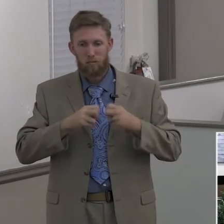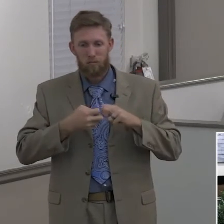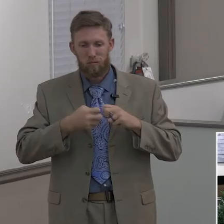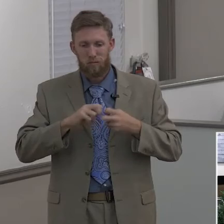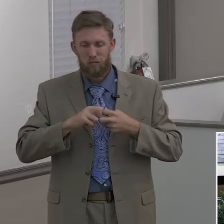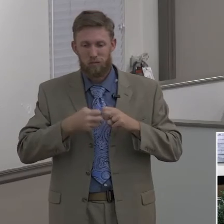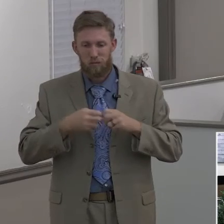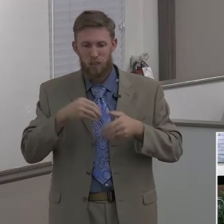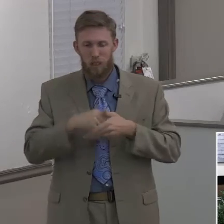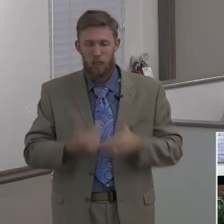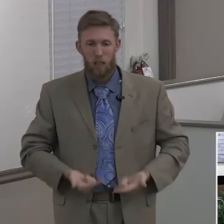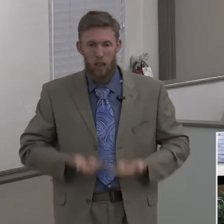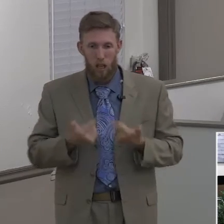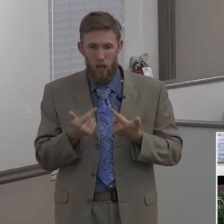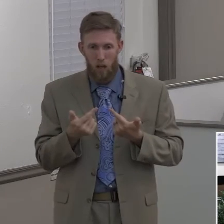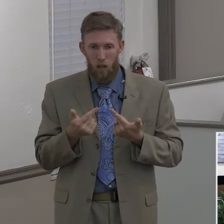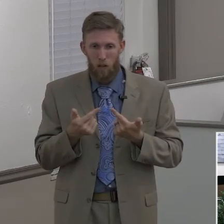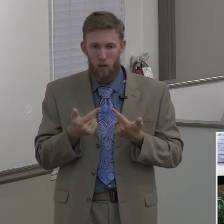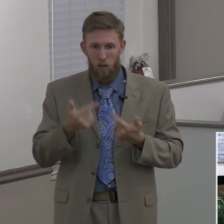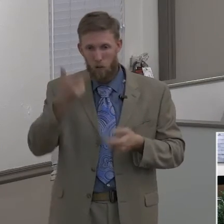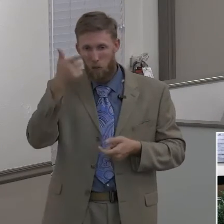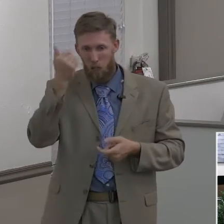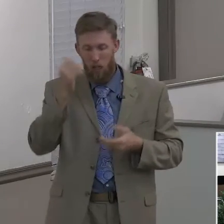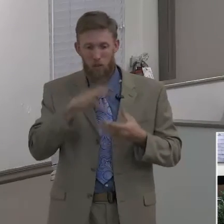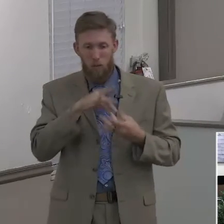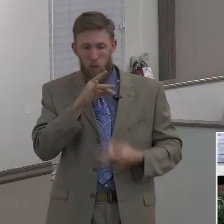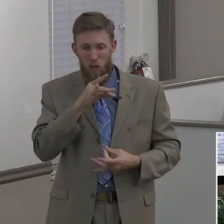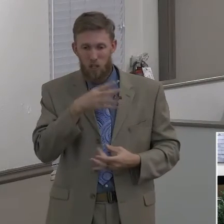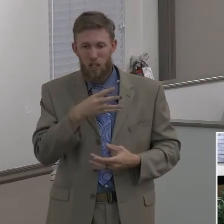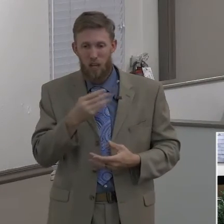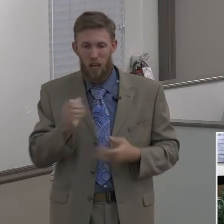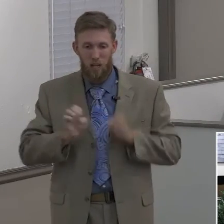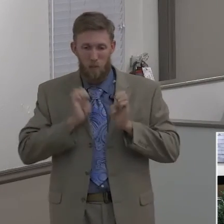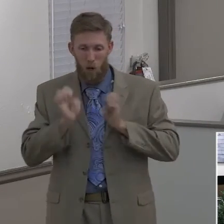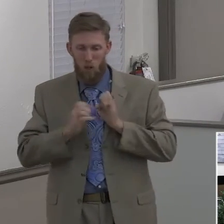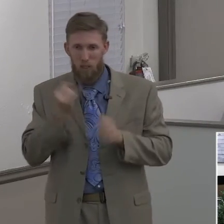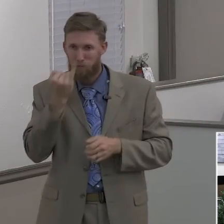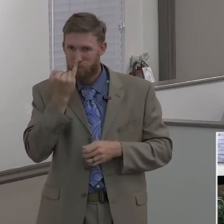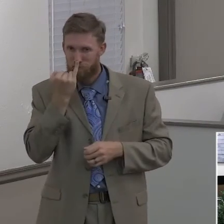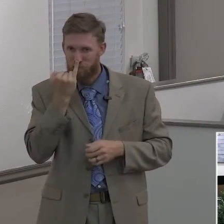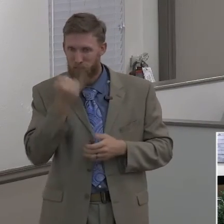because of spiritual and emotional immaturity.